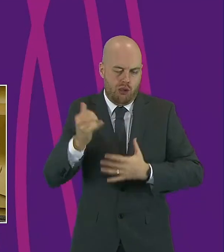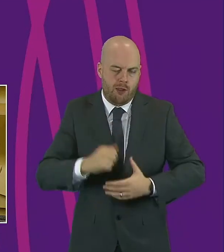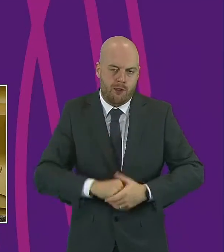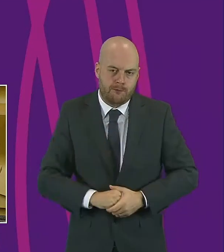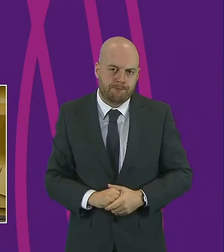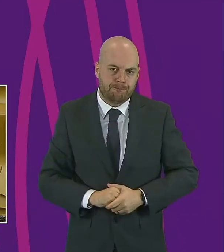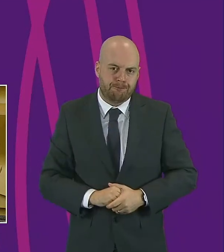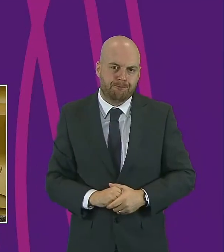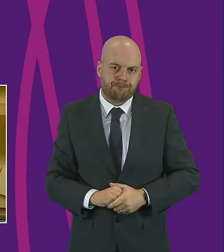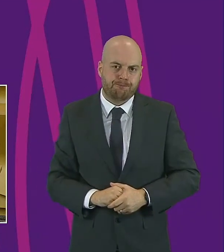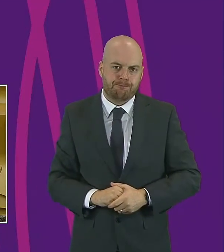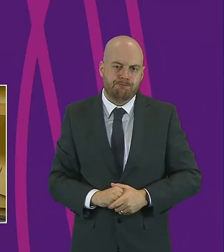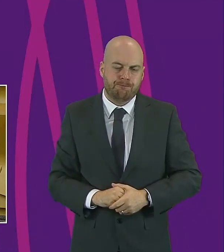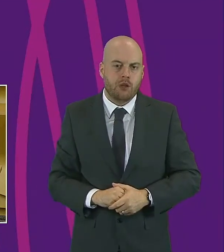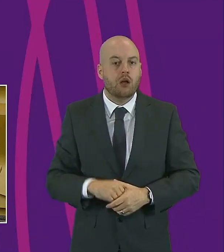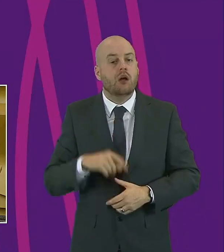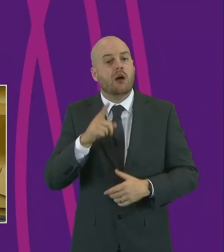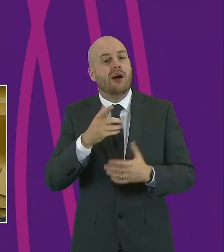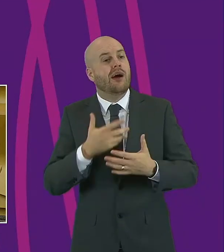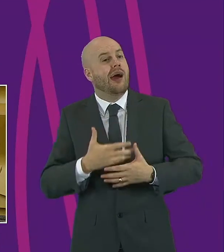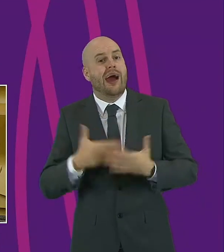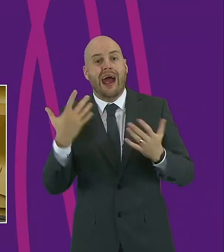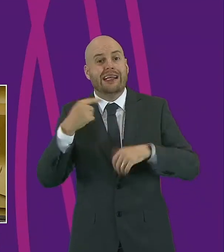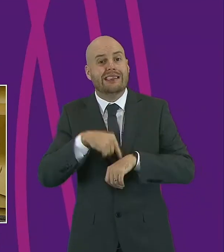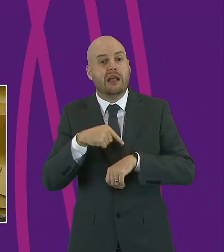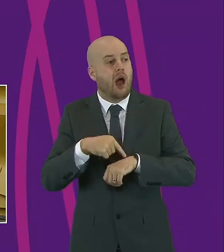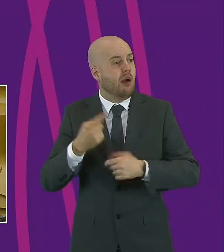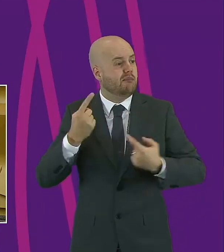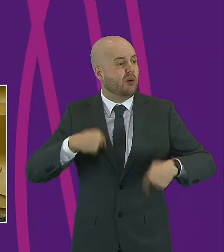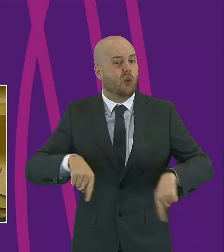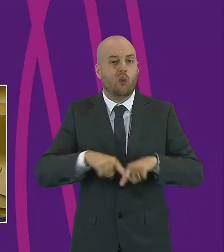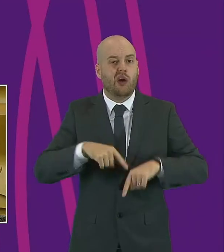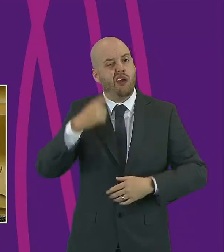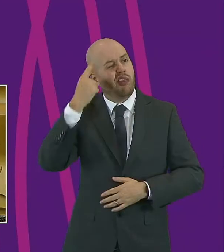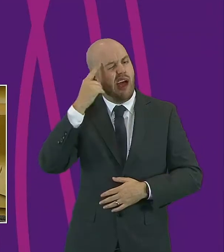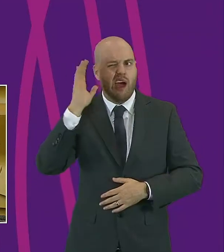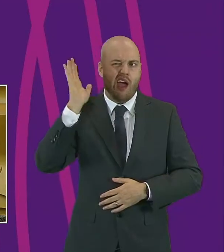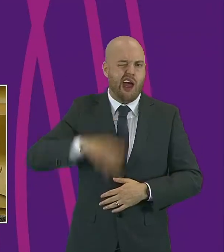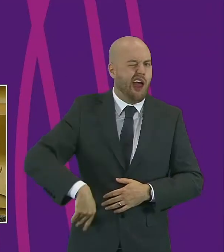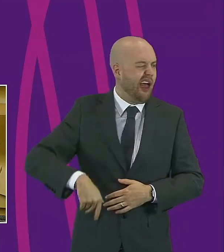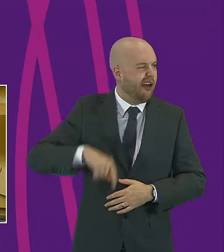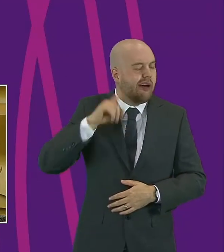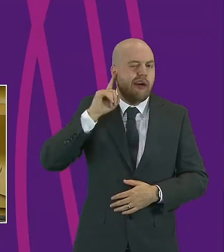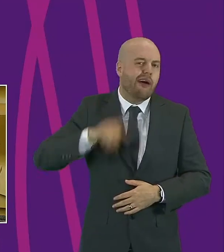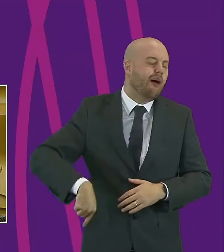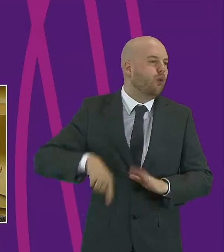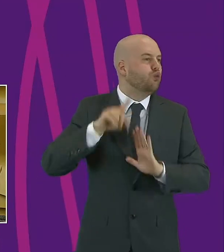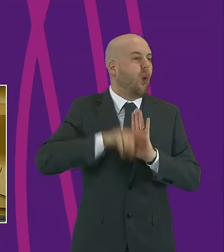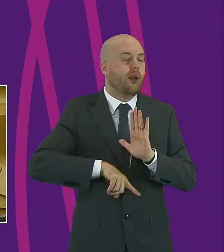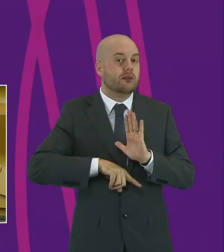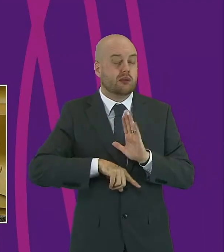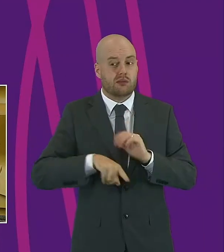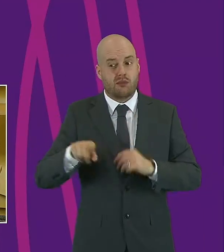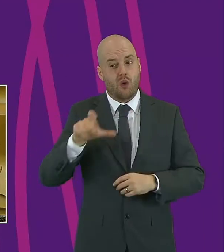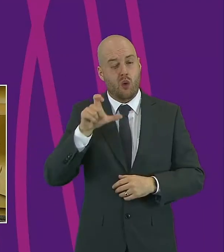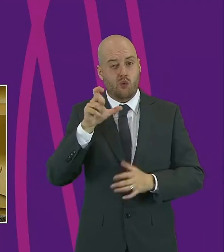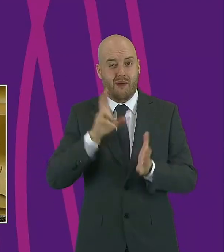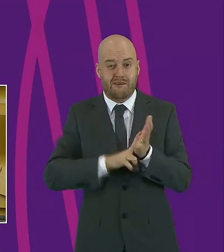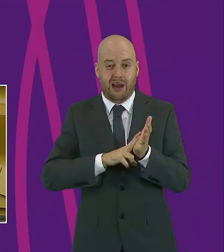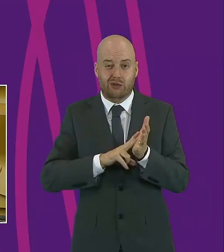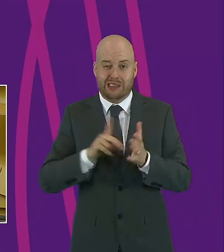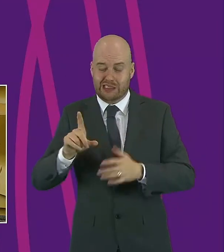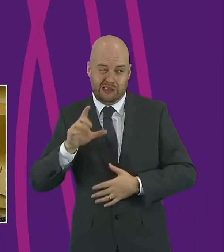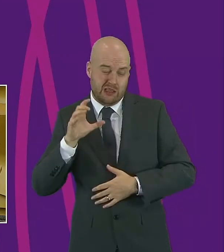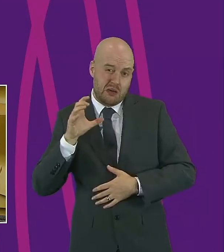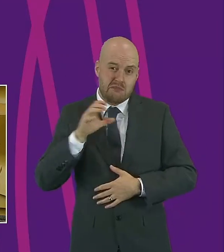2816. Anytime any one of us drops our guard and forgets these rules, we give this virus a chance to spread. We risk turning